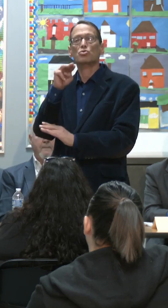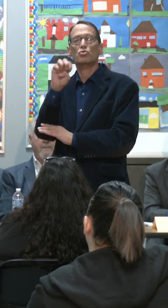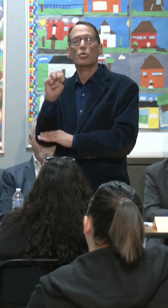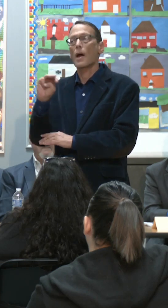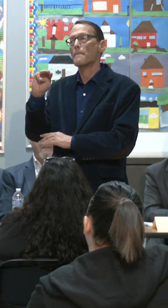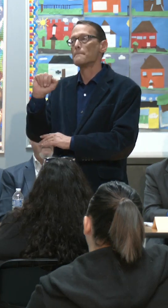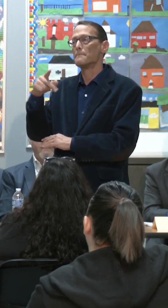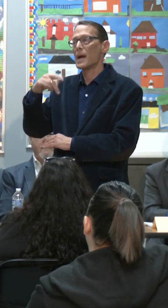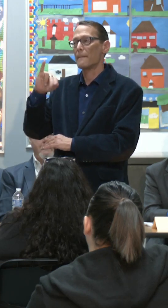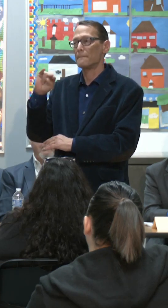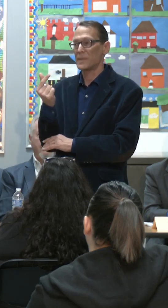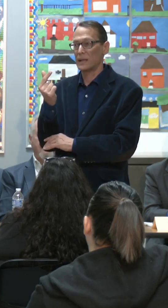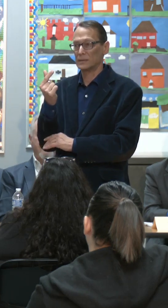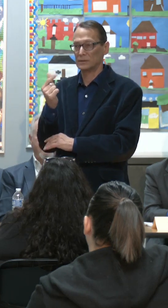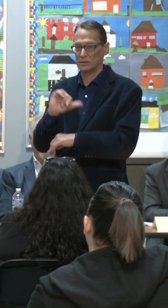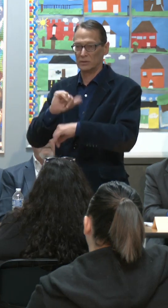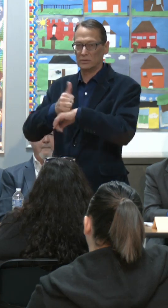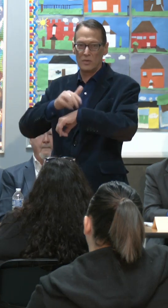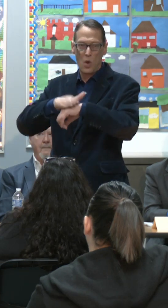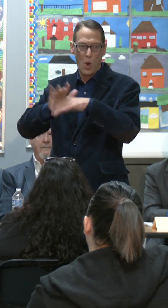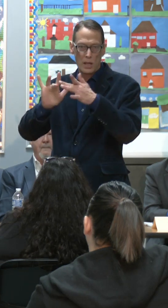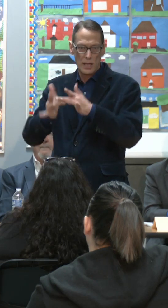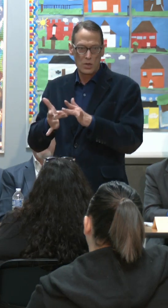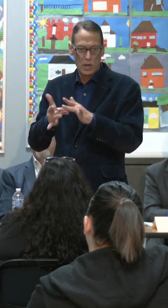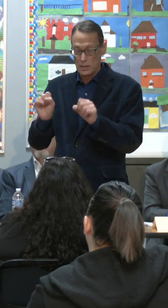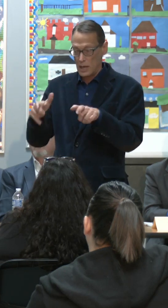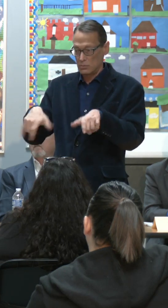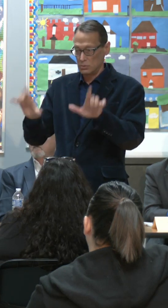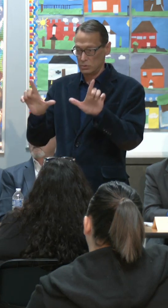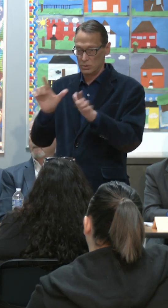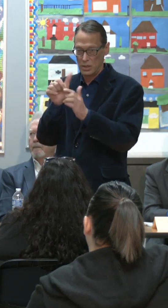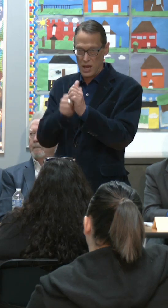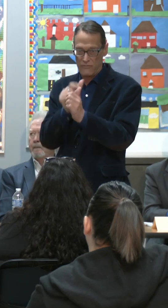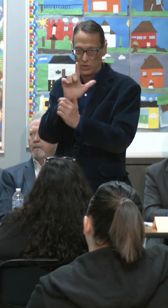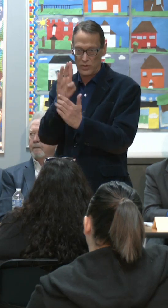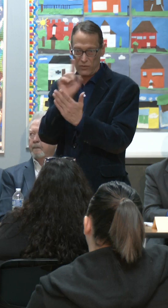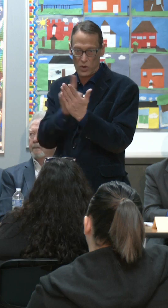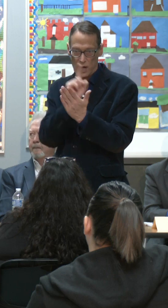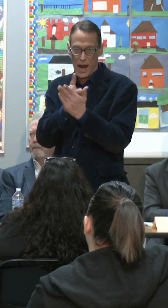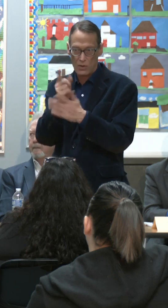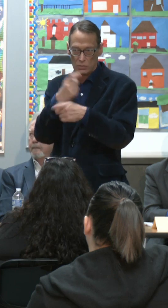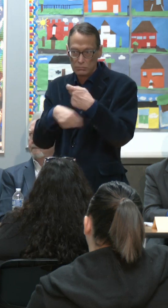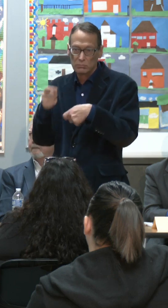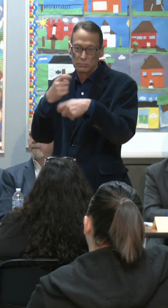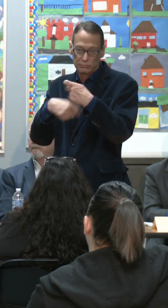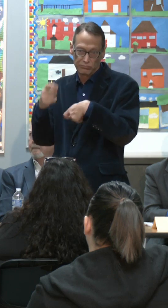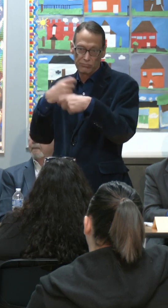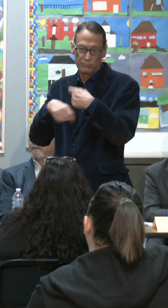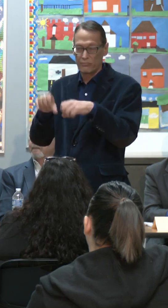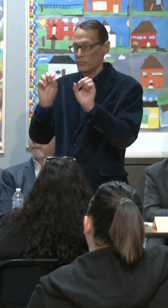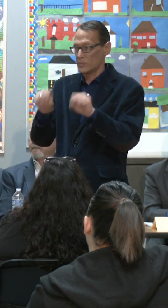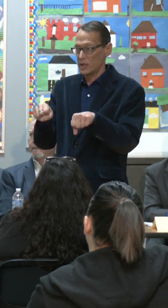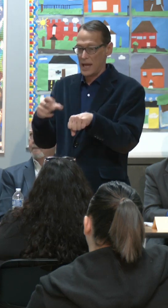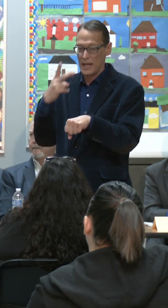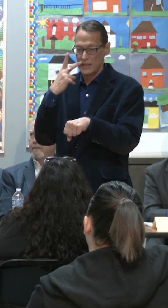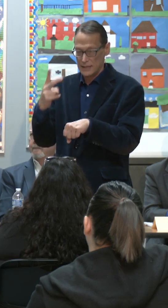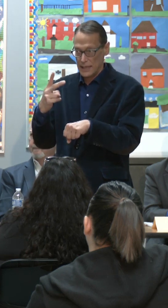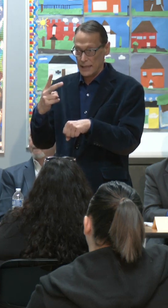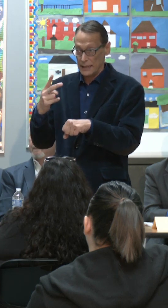mayor talked about some of the key things that we have to do. The economics of being a police officer, when we're competing against all those other jurisdictions for the same pool